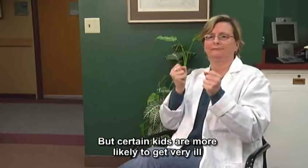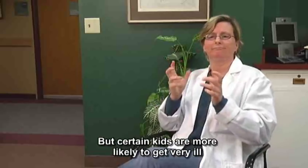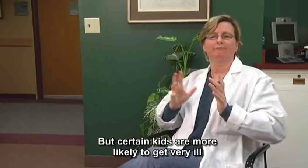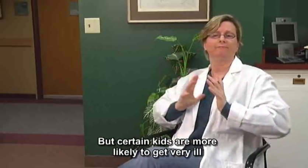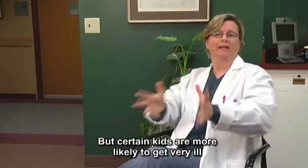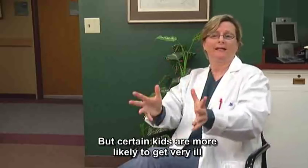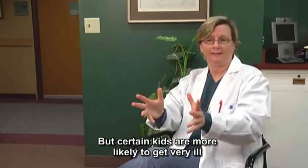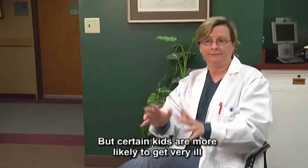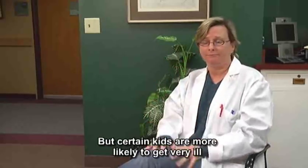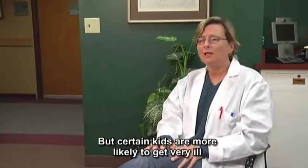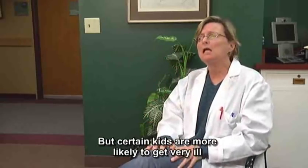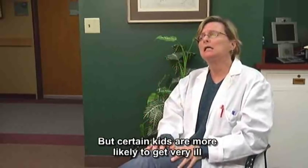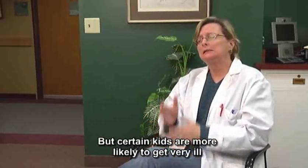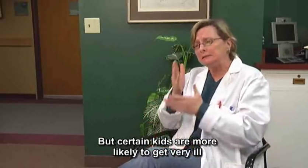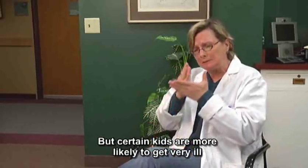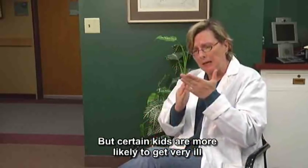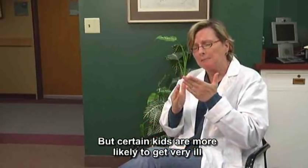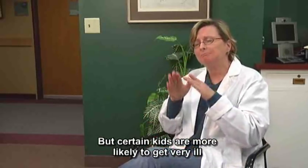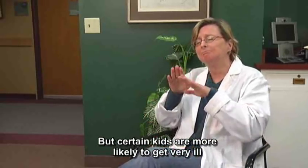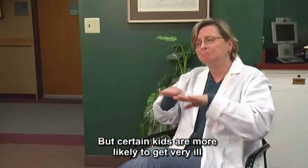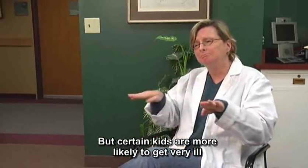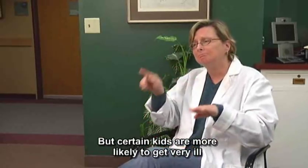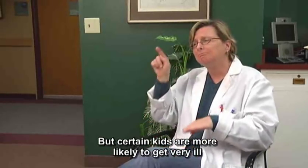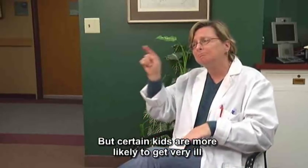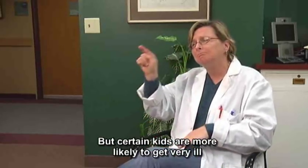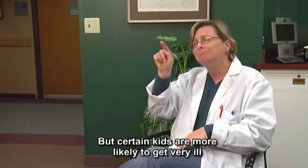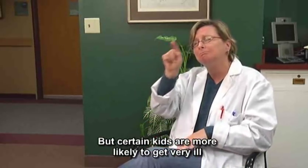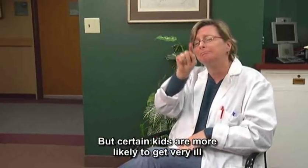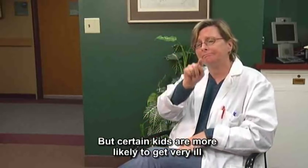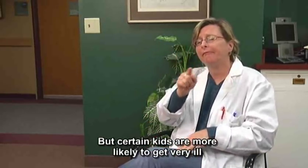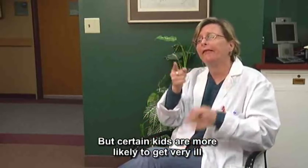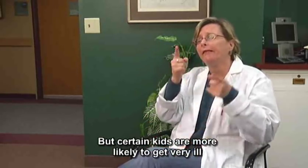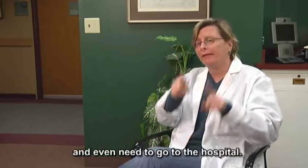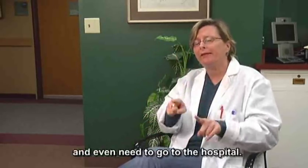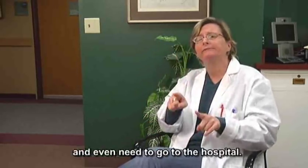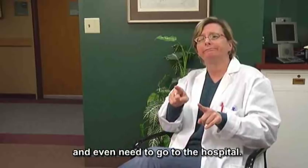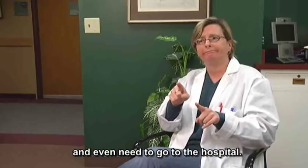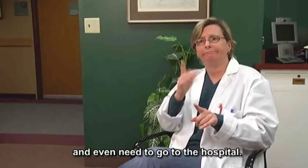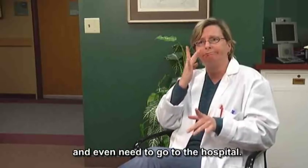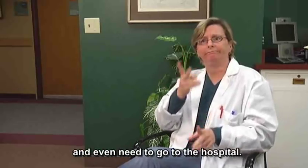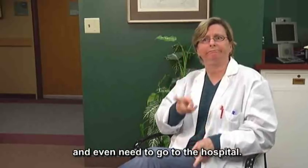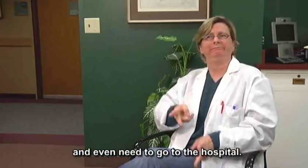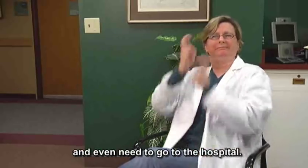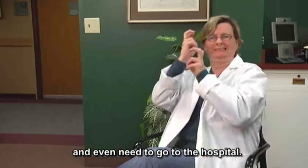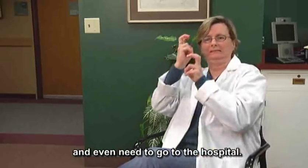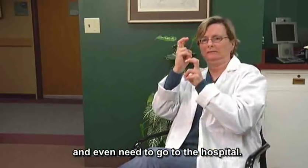certain kids are more likely to get very ill and even need to go to the hospital